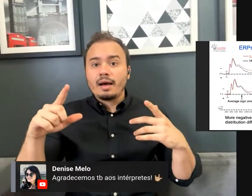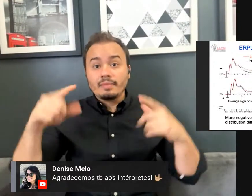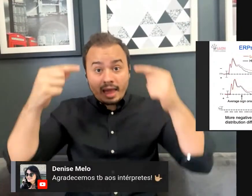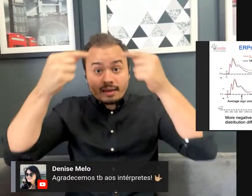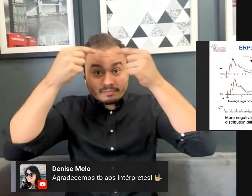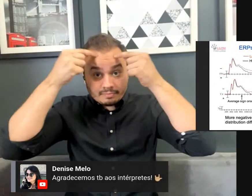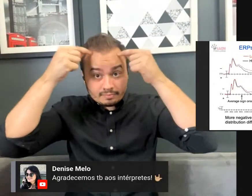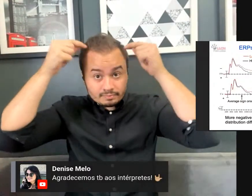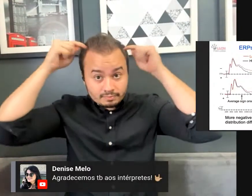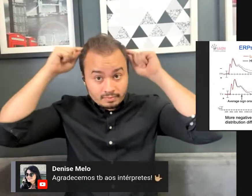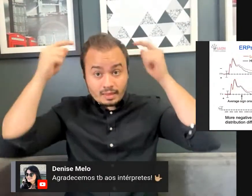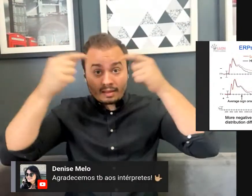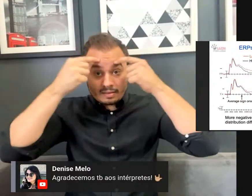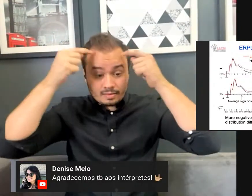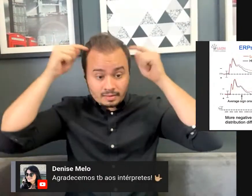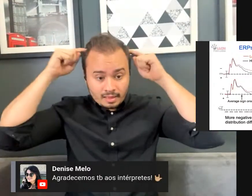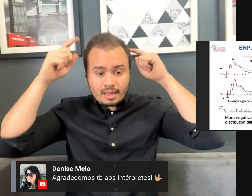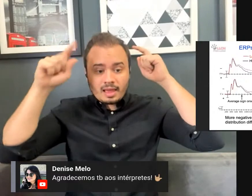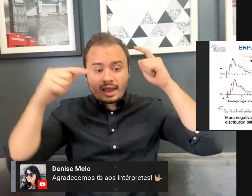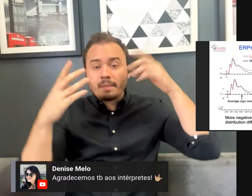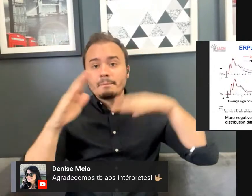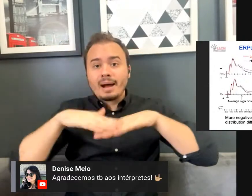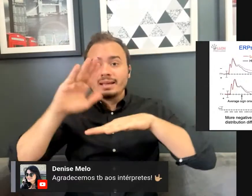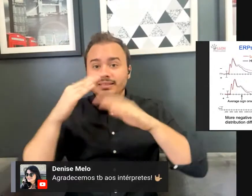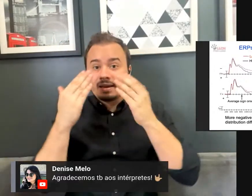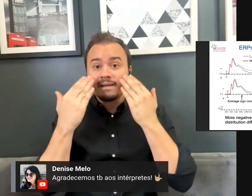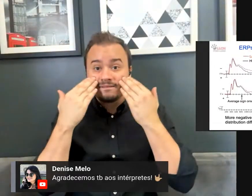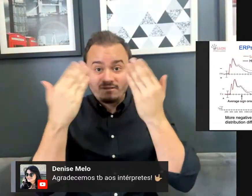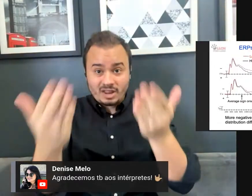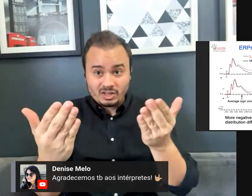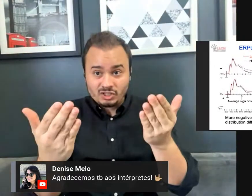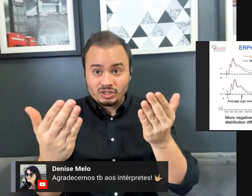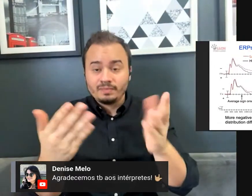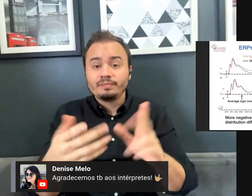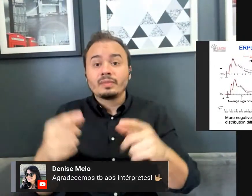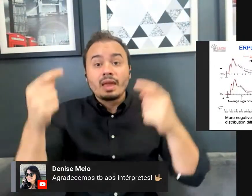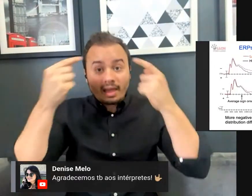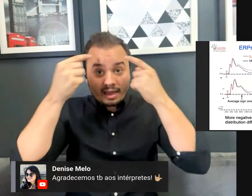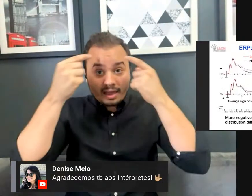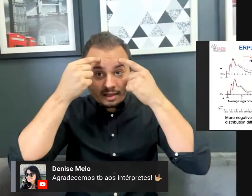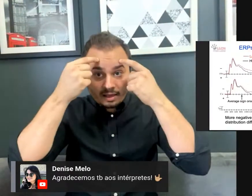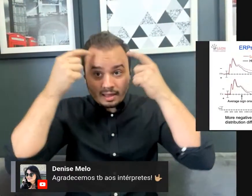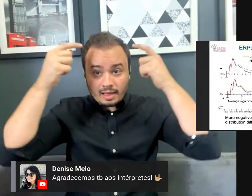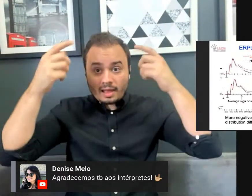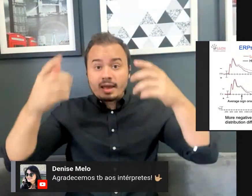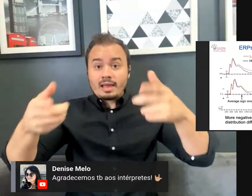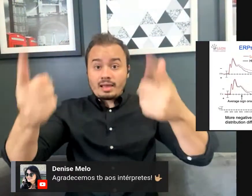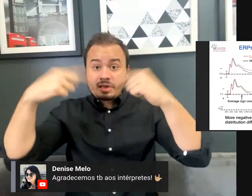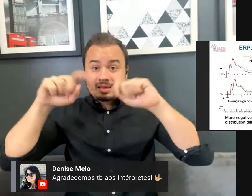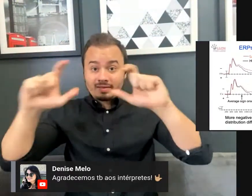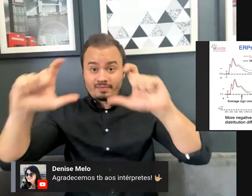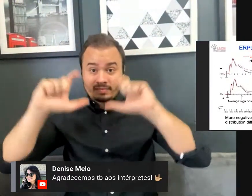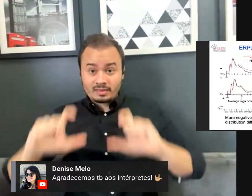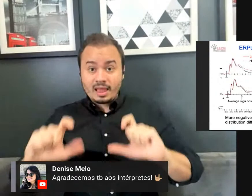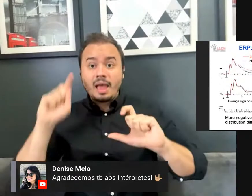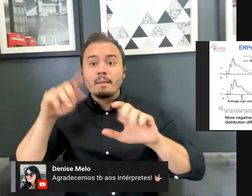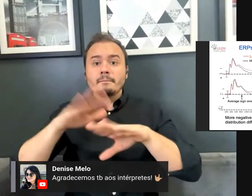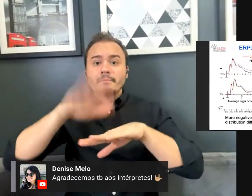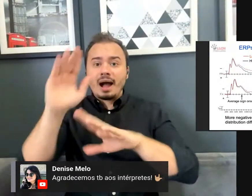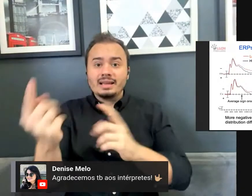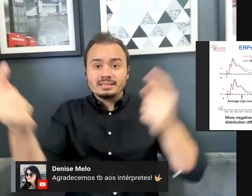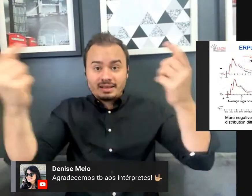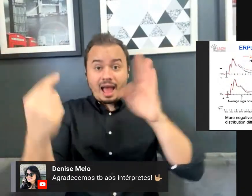the later window, it's more posterior. So here's what we think is going on, why we see this a little bit